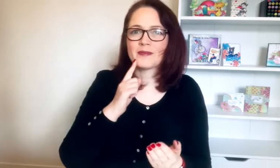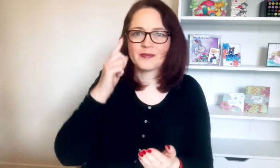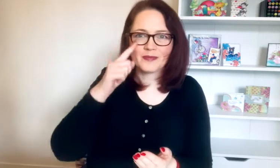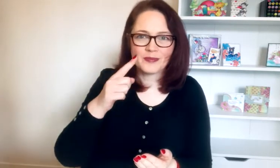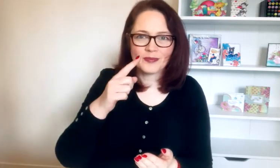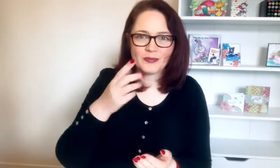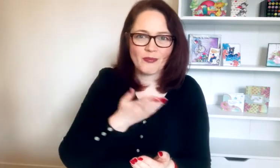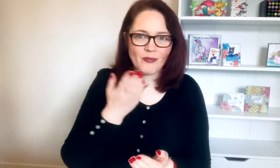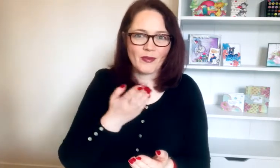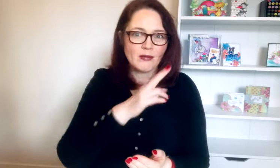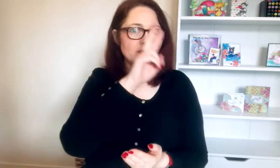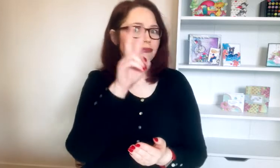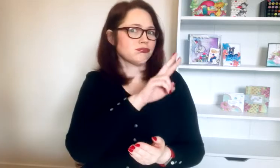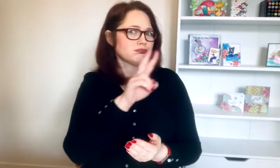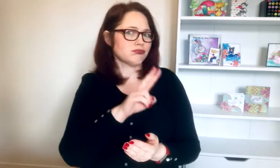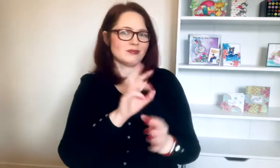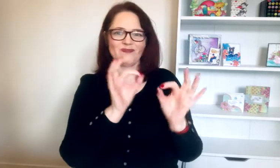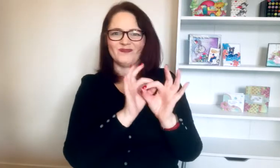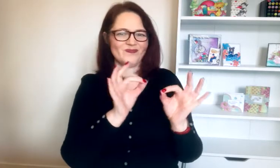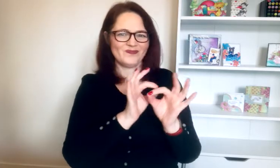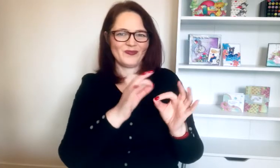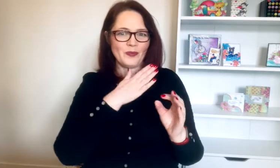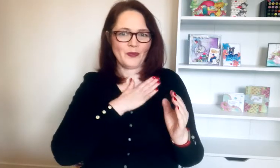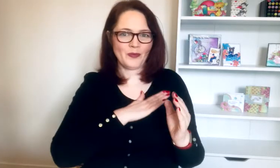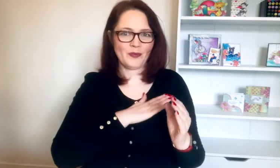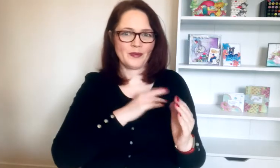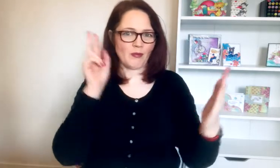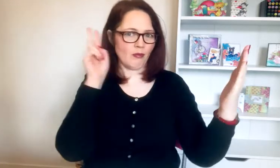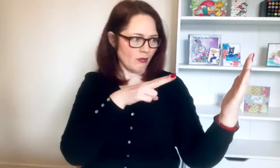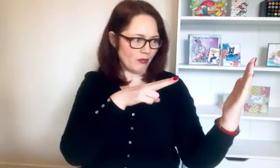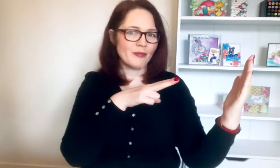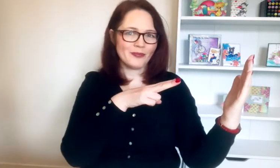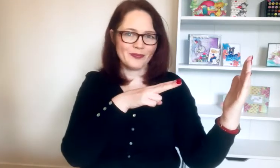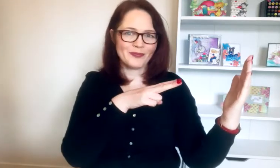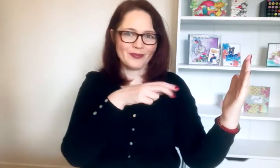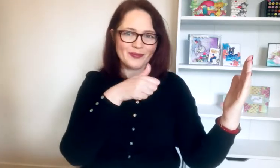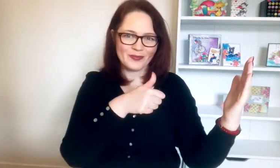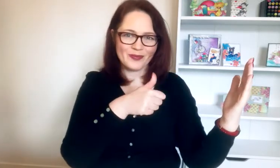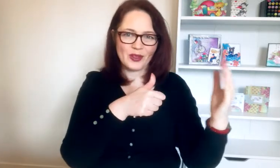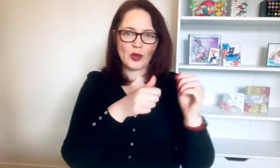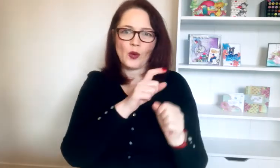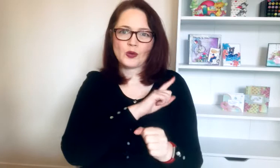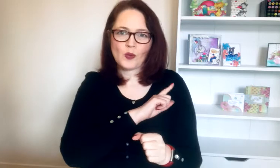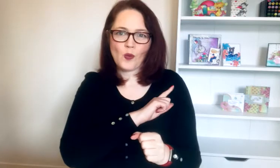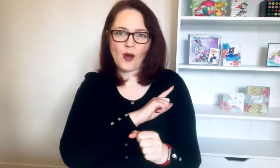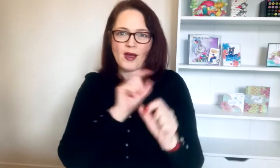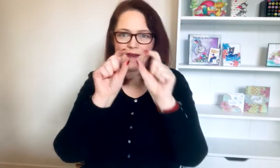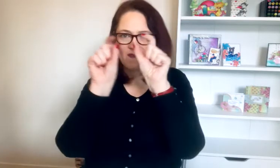a card, we want people to be looking everywhere? No, we don't want people to be looking everywhere. We want people to be looking straight at our artwork. So it's always a good